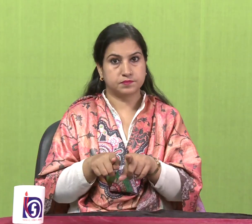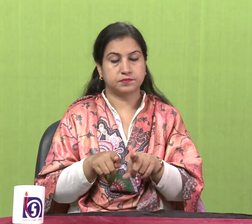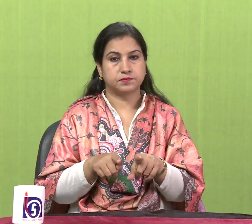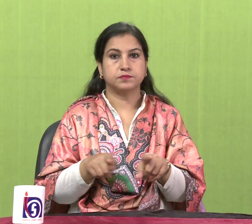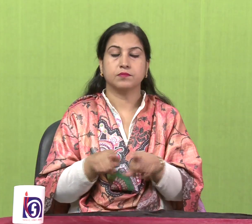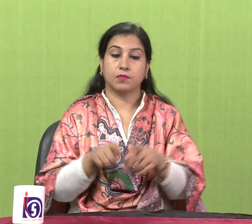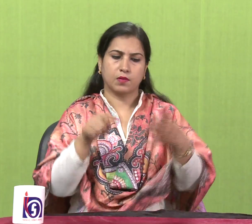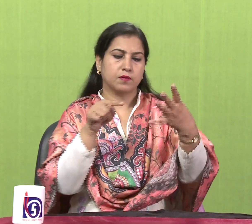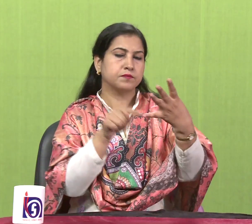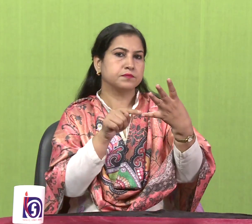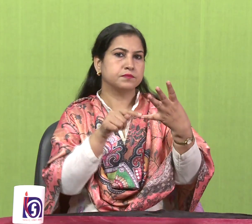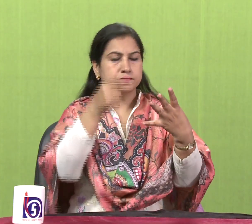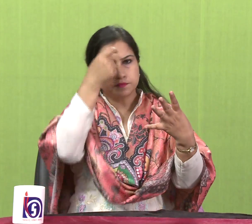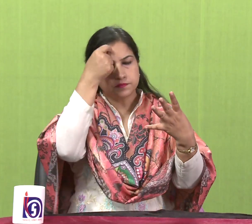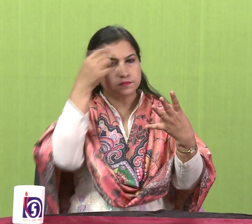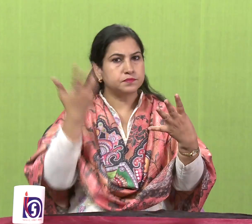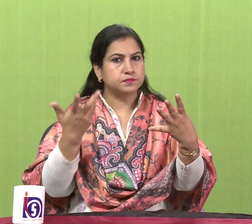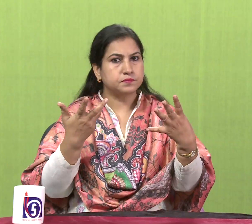Fourth is changing lifestyle.